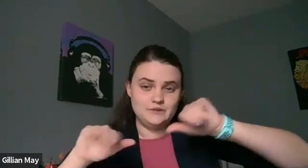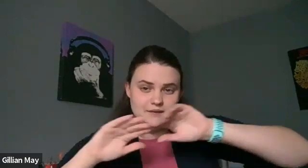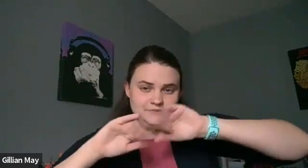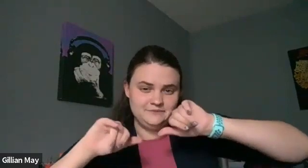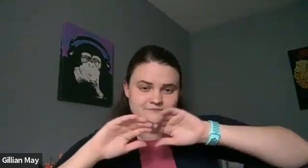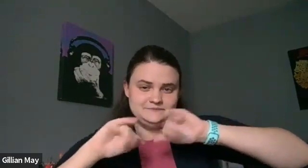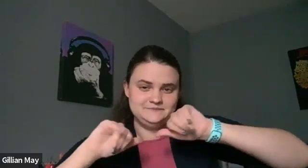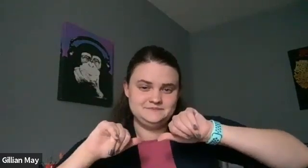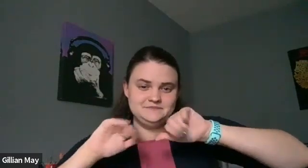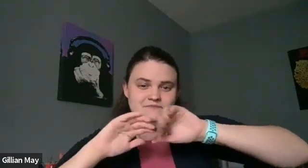swim,